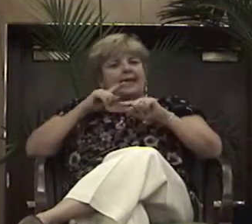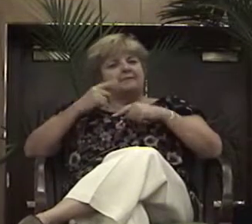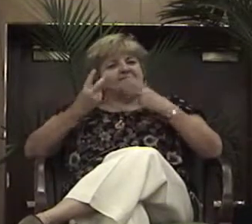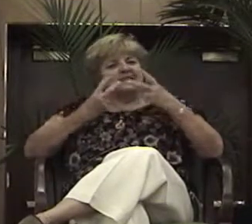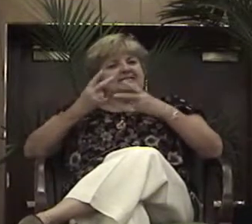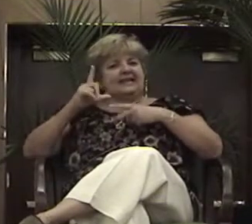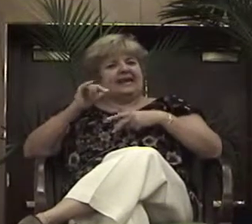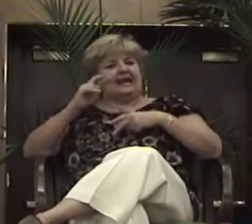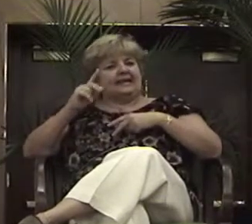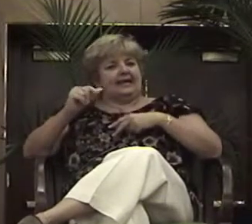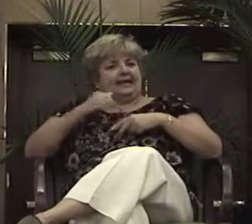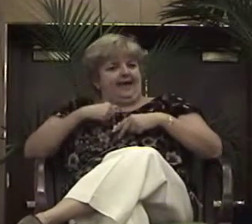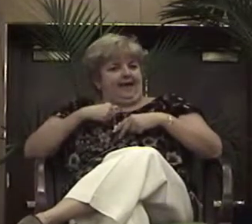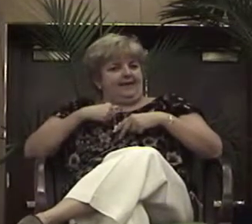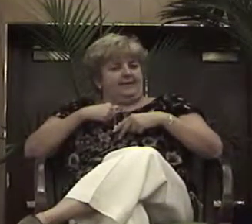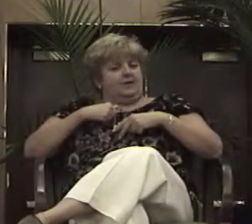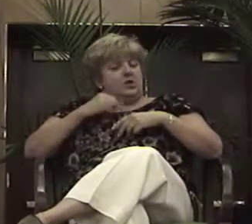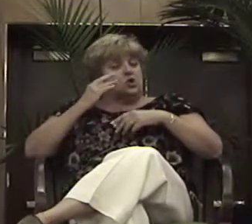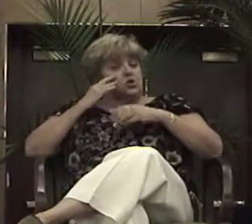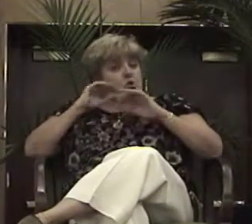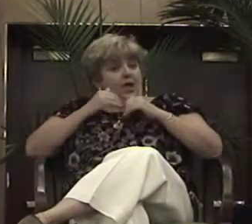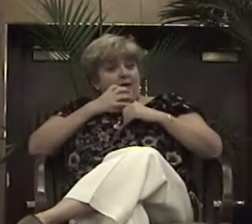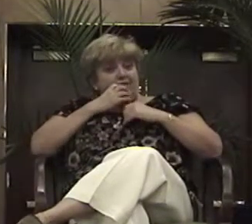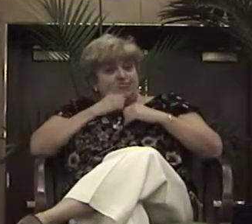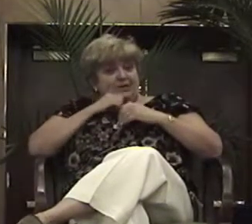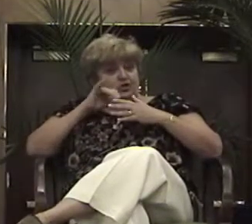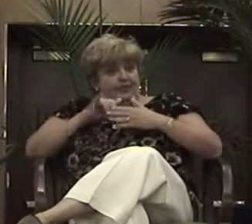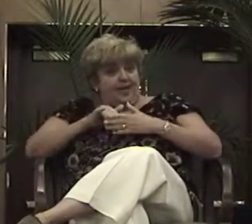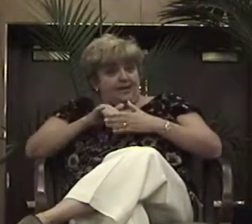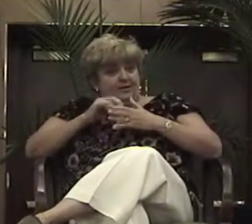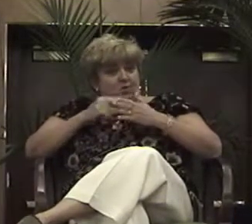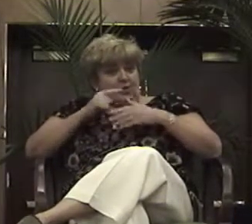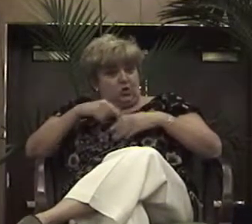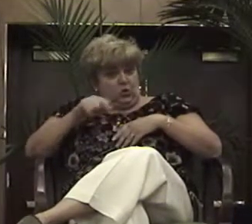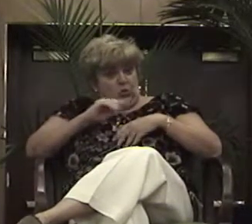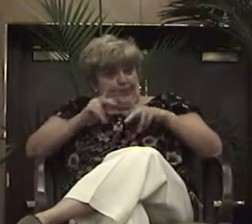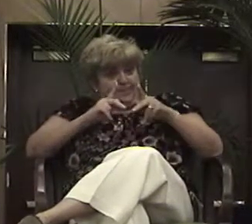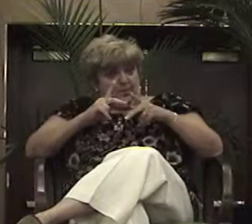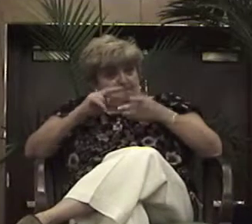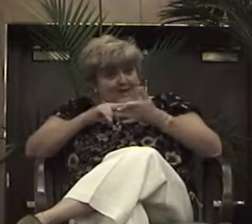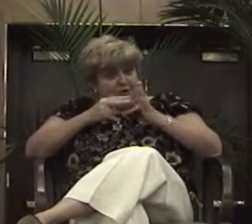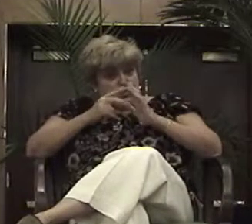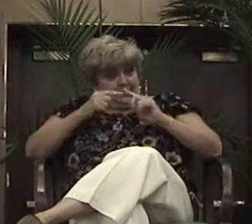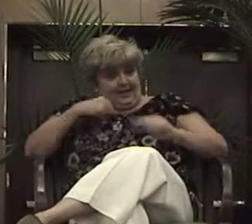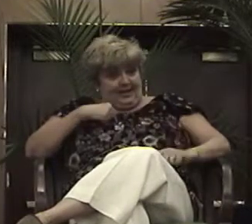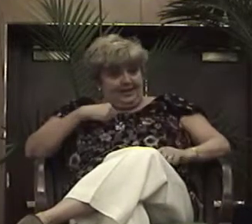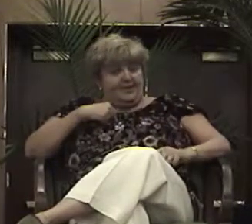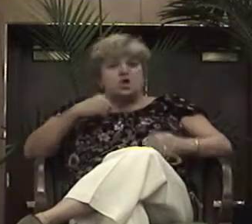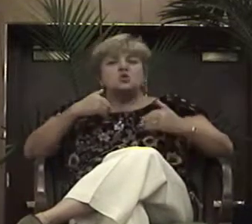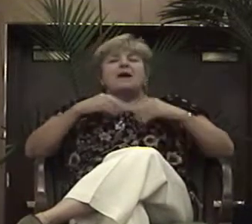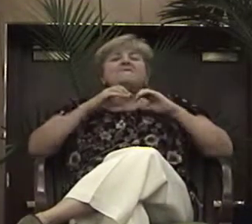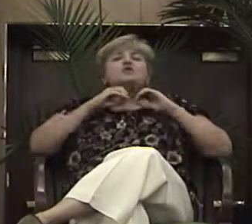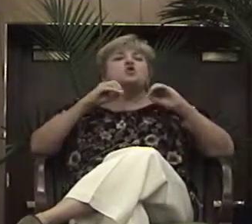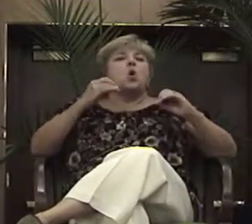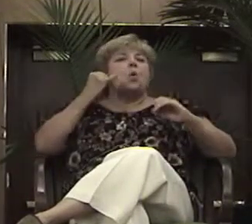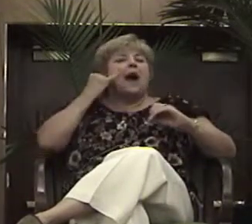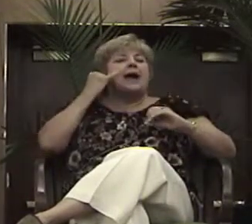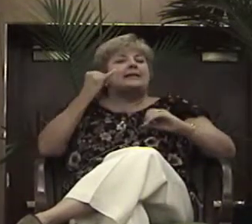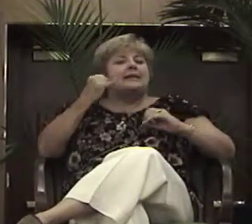You realize how I treasure that, what you people mean to me? You have no idea what you people mean to